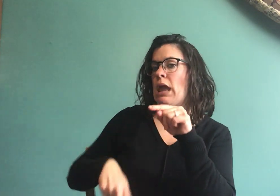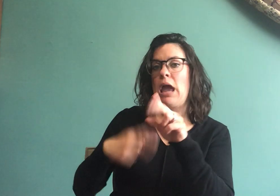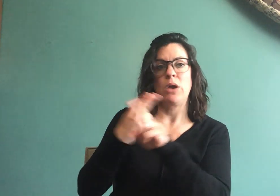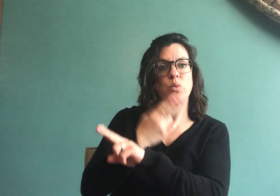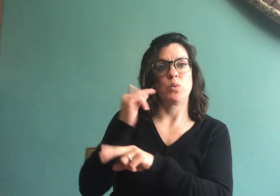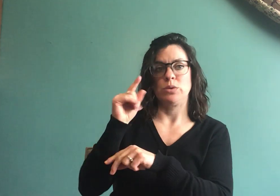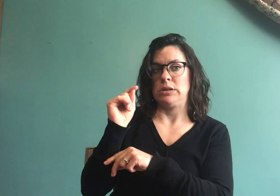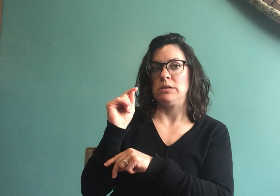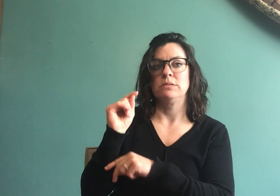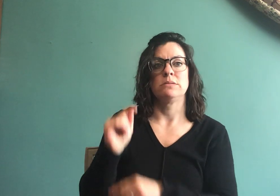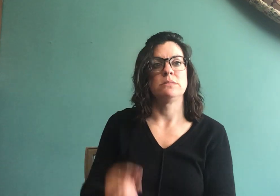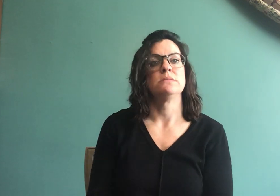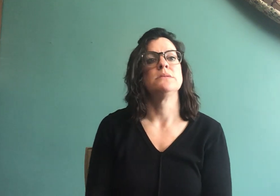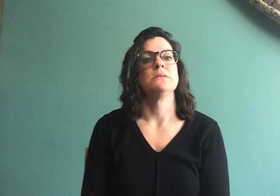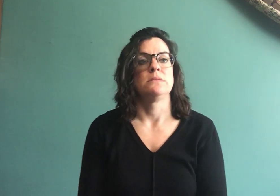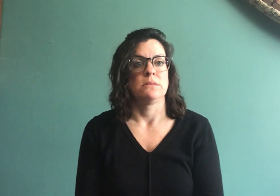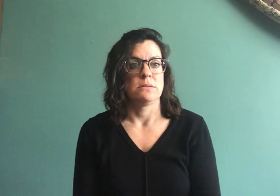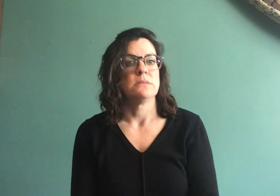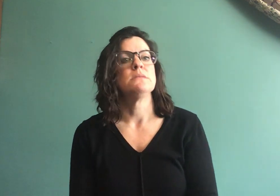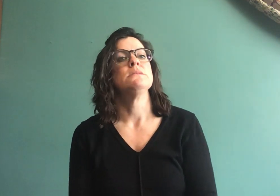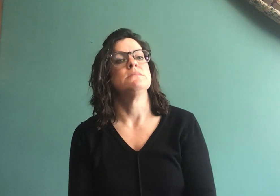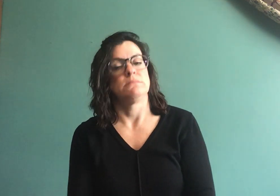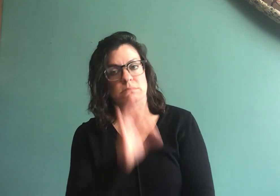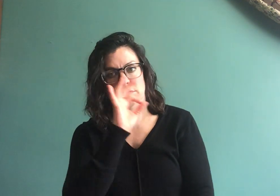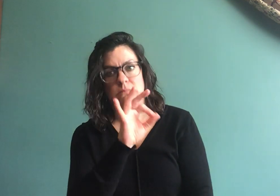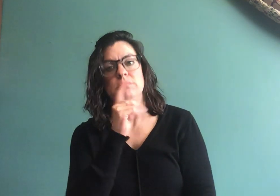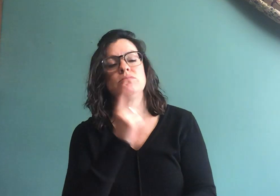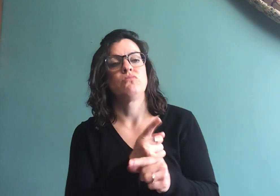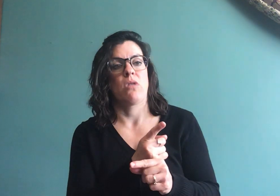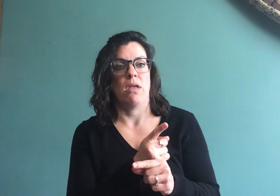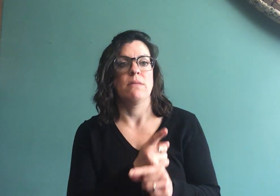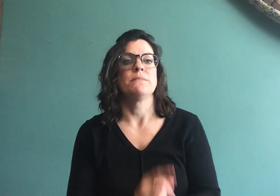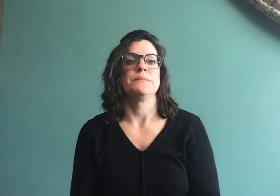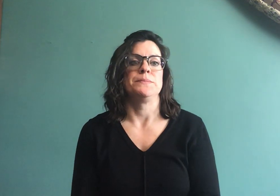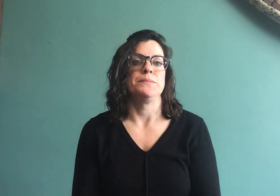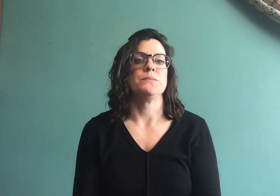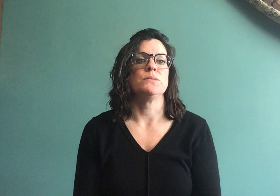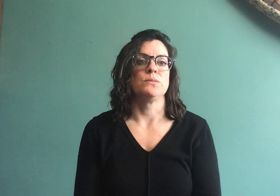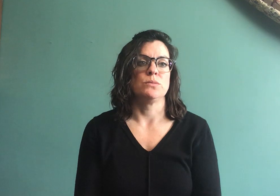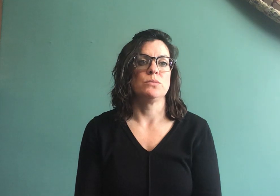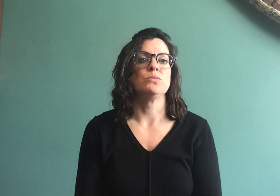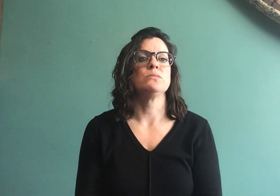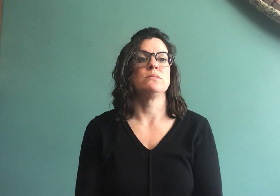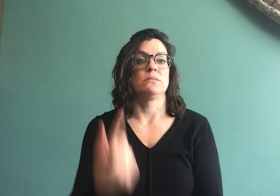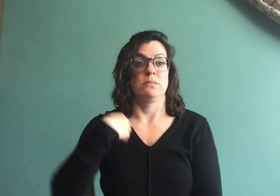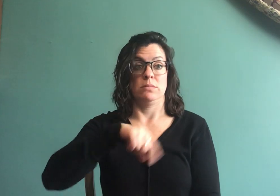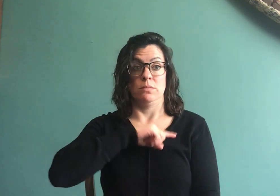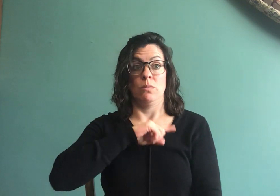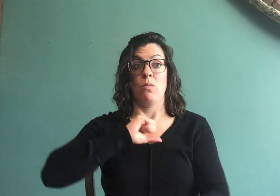Sam. Okay? We put a lock on this. Okay? As a matter of